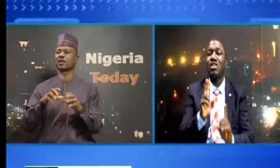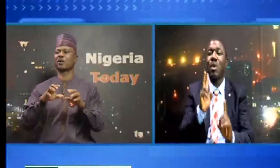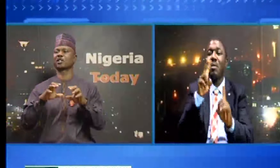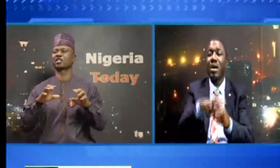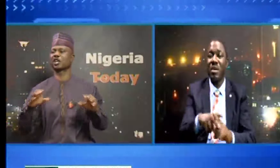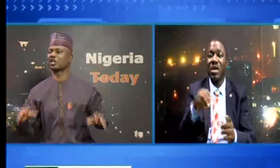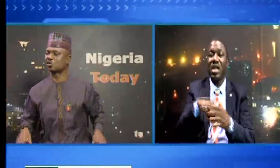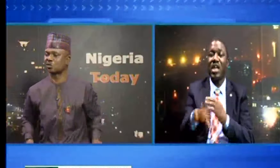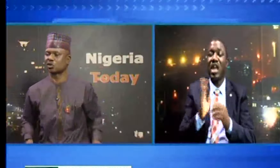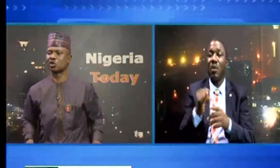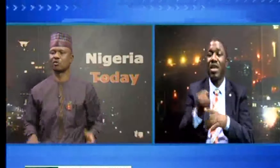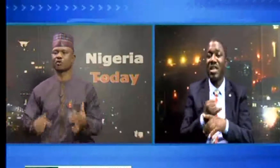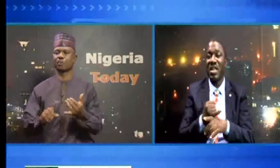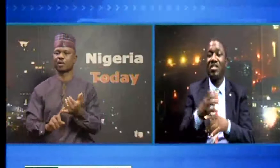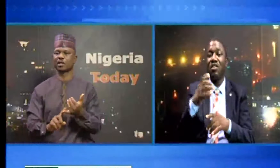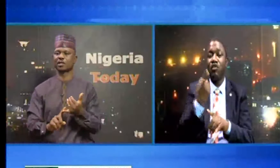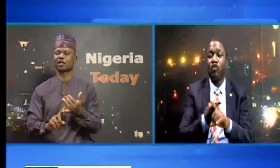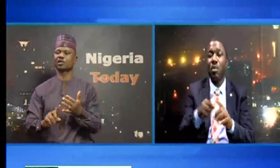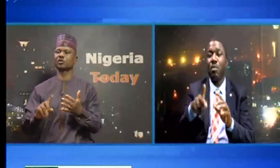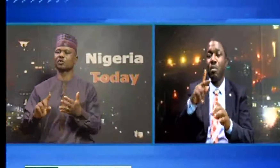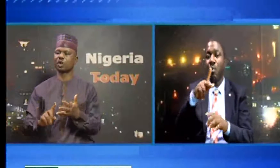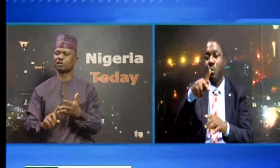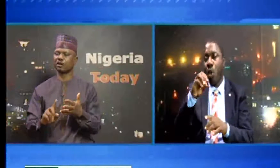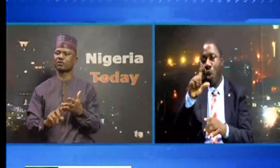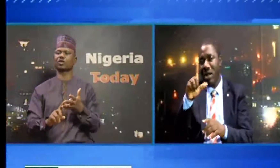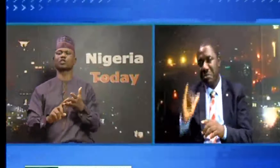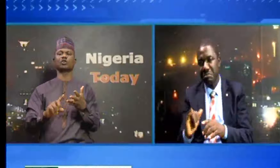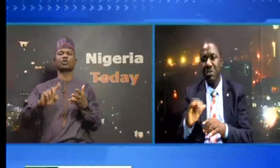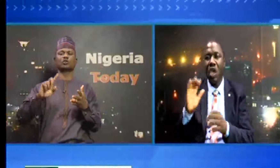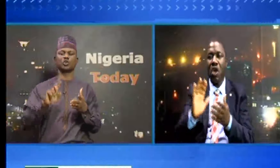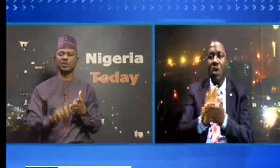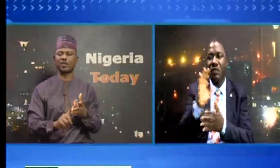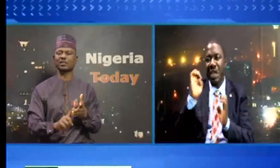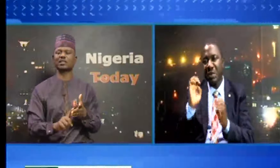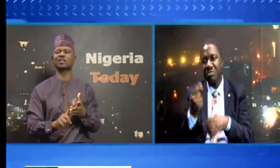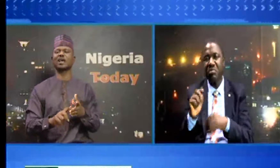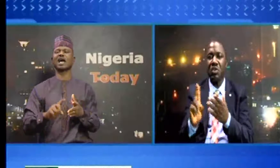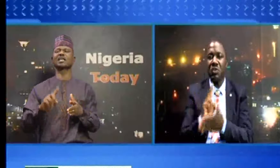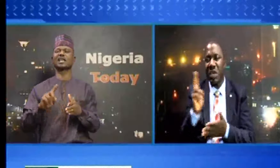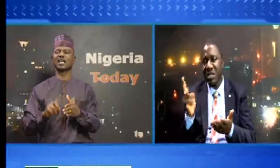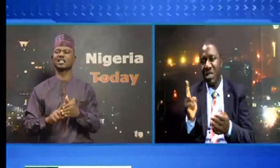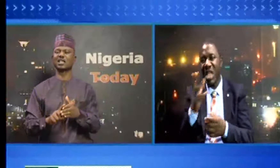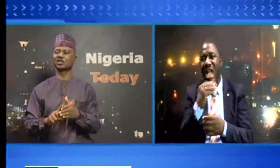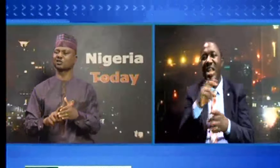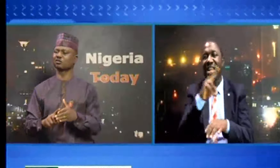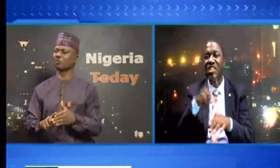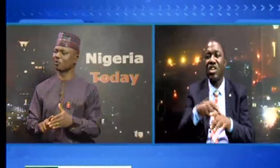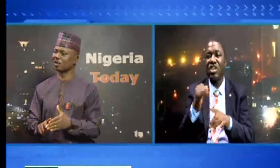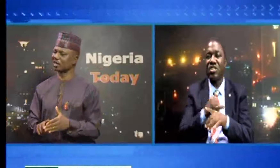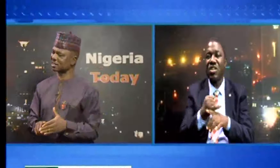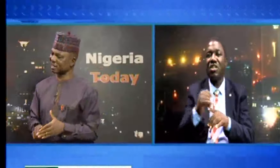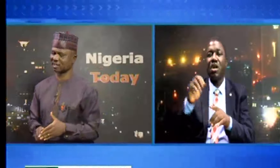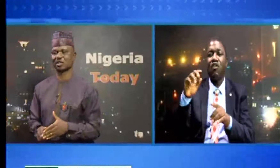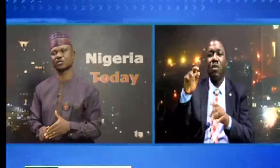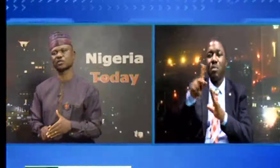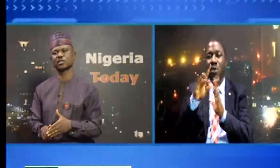implemented in our tertiary institutions, from polytechnics to colleges of education to universities and the National Institute for Policy